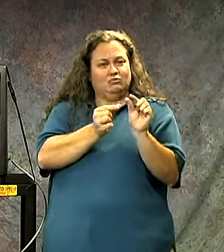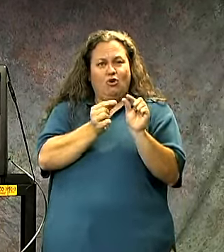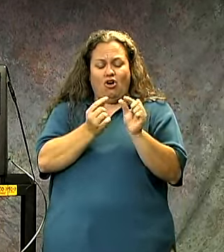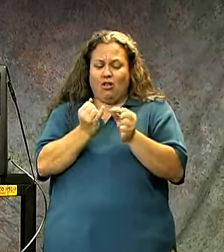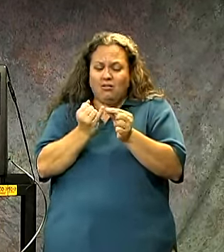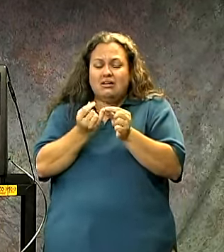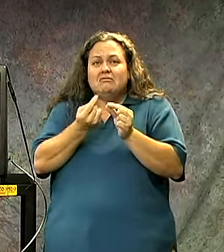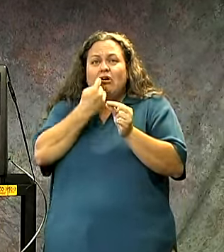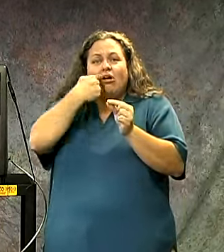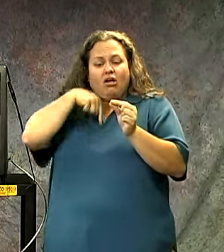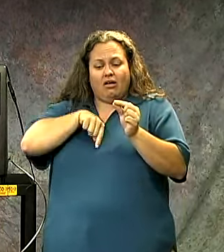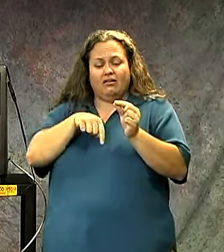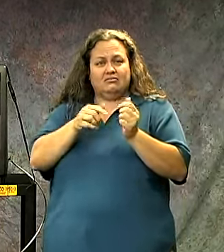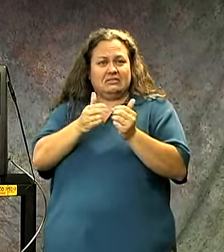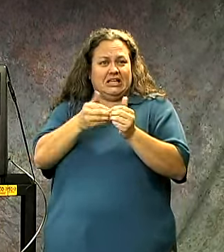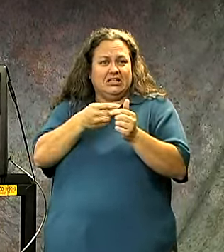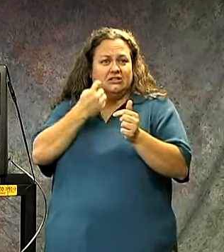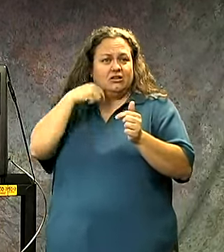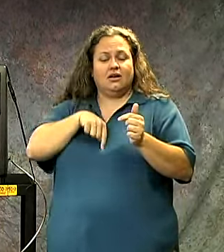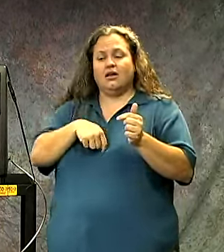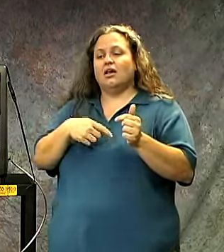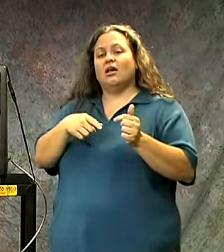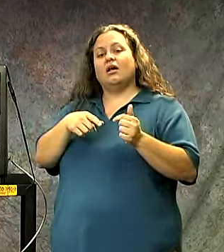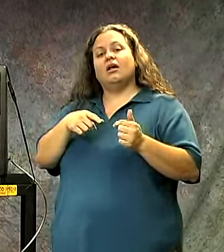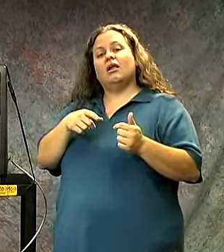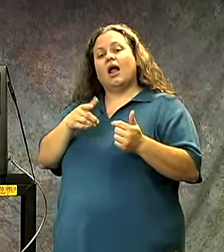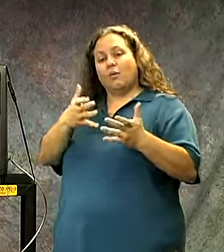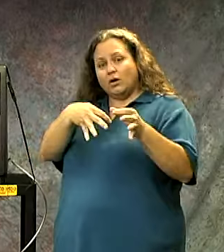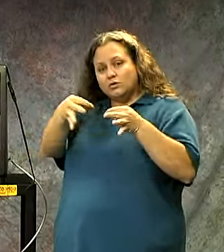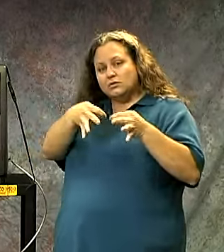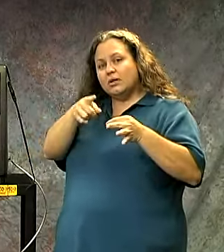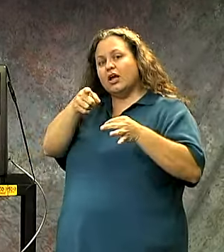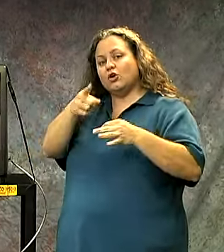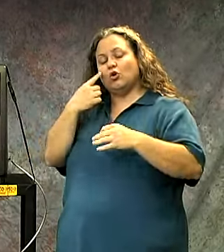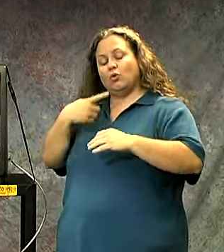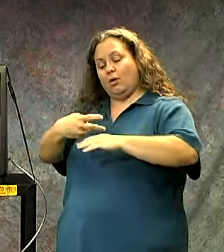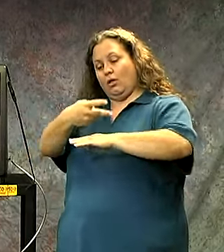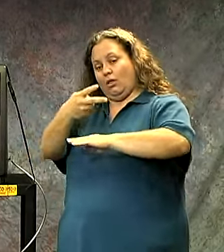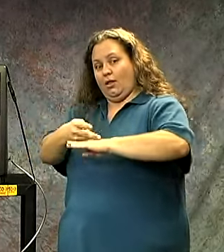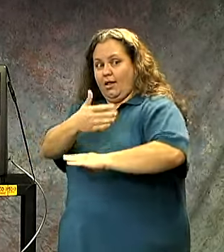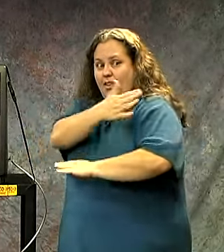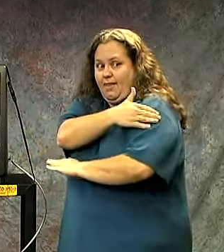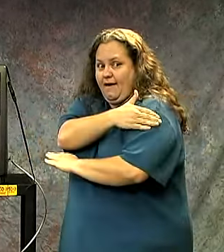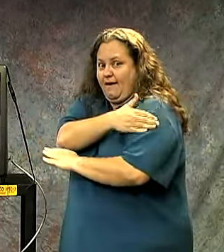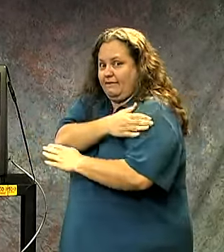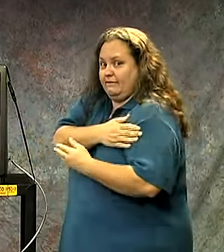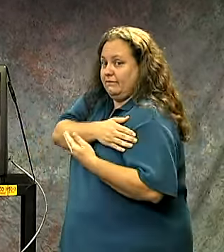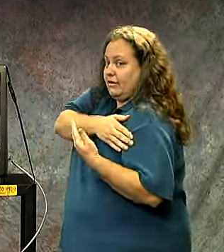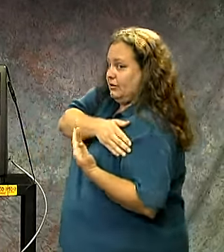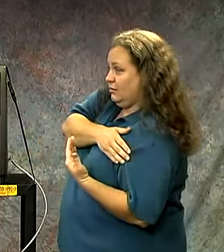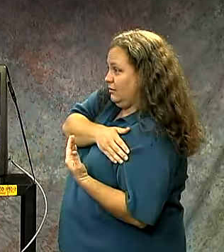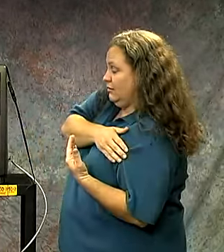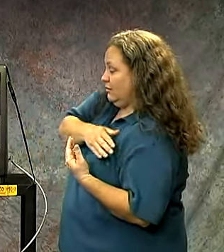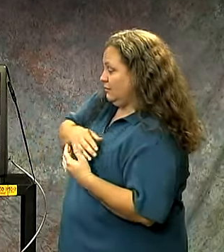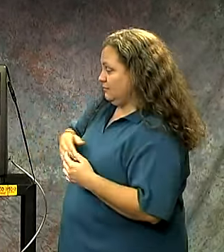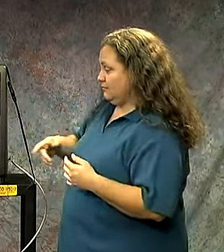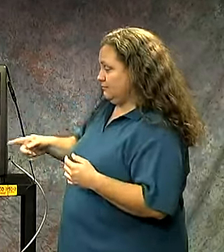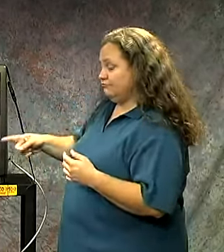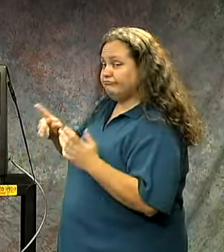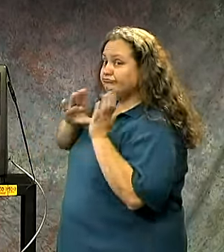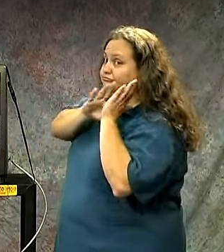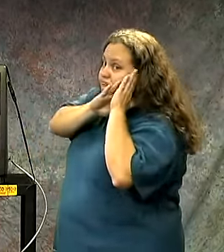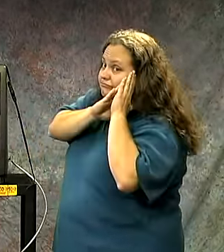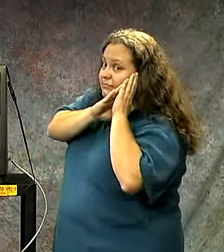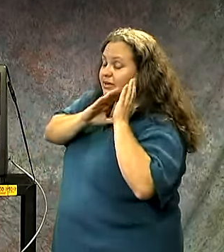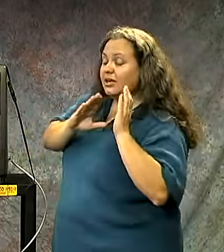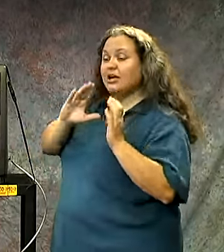tablet. During this procedure, you'll be lying on the left side, on your left side on a bed like this with your head